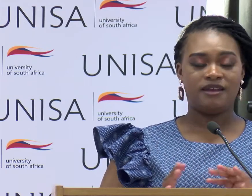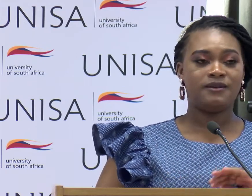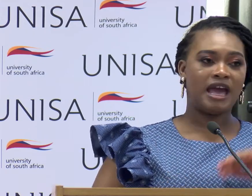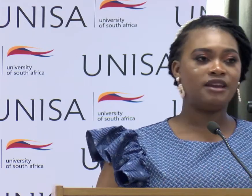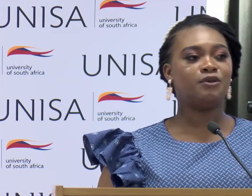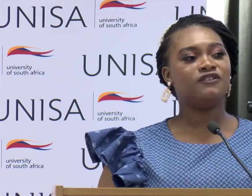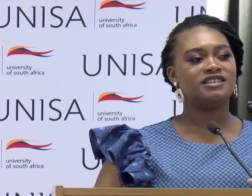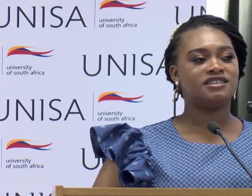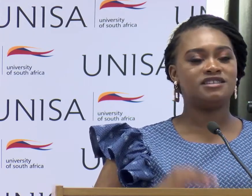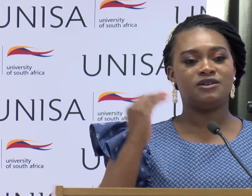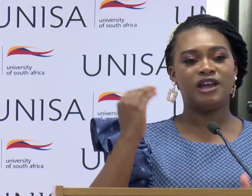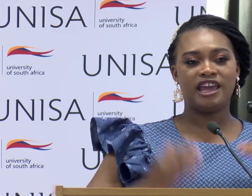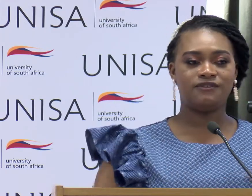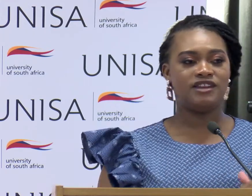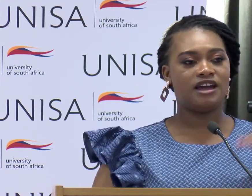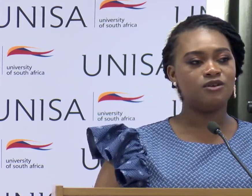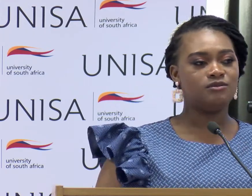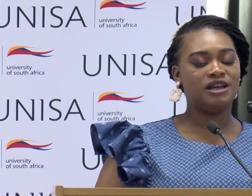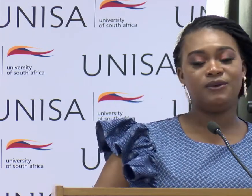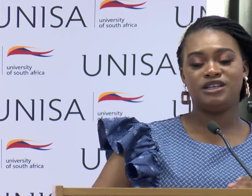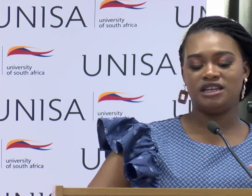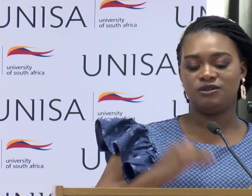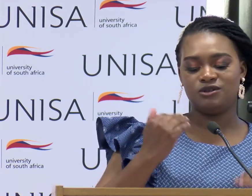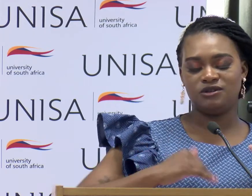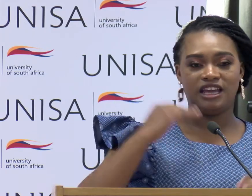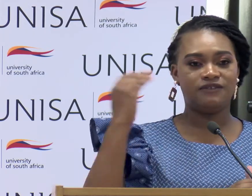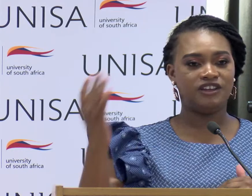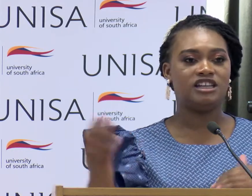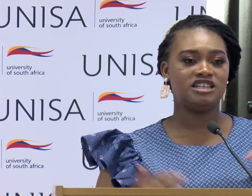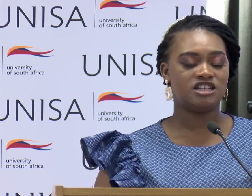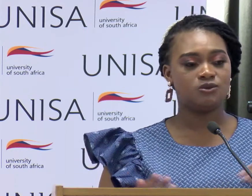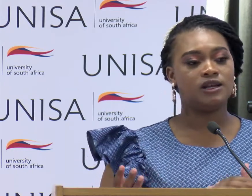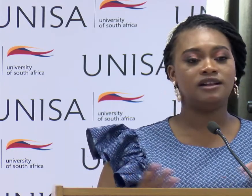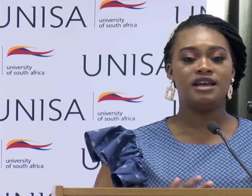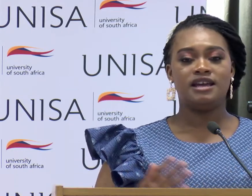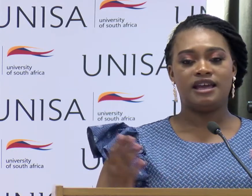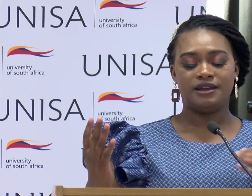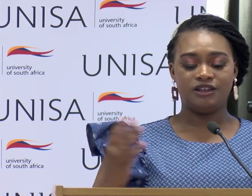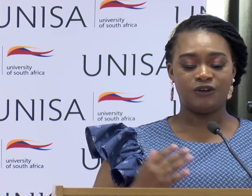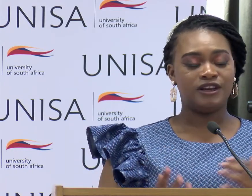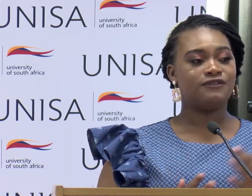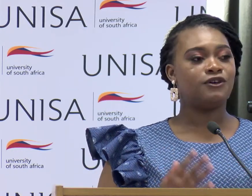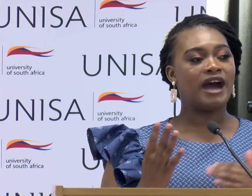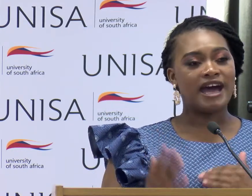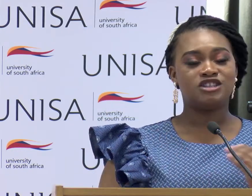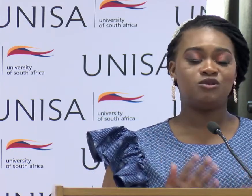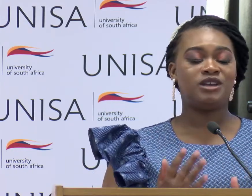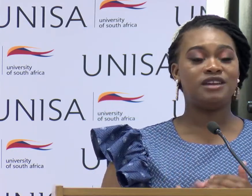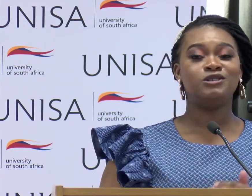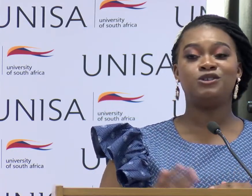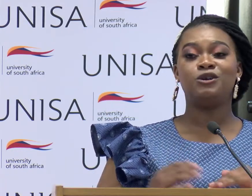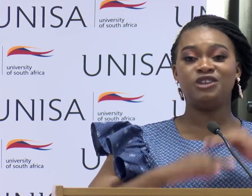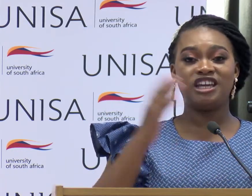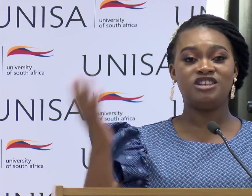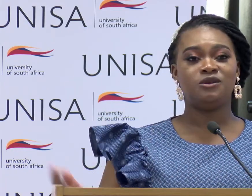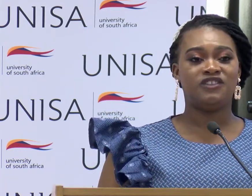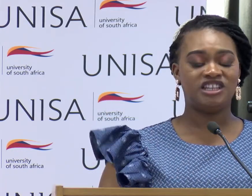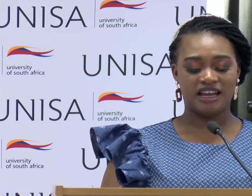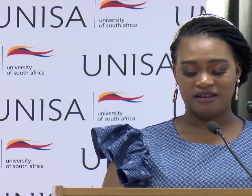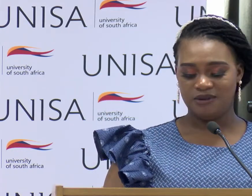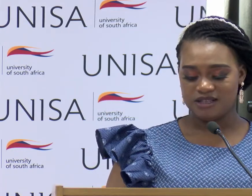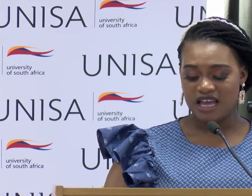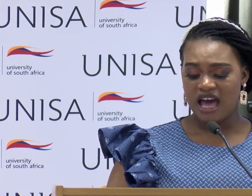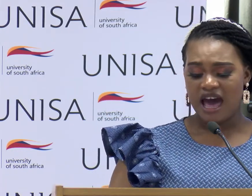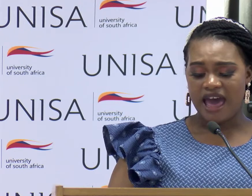and other provinces, they have their home language and also they have English as well, in order for us to be able to communicate with